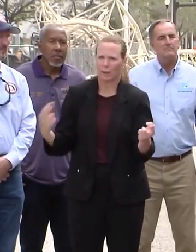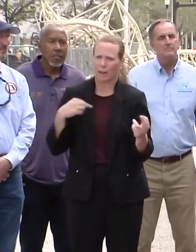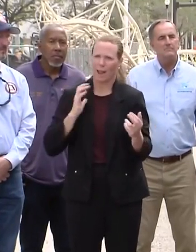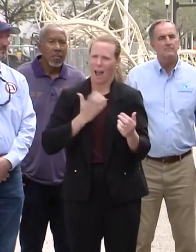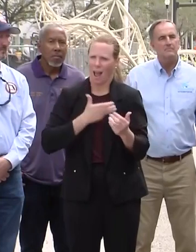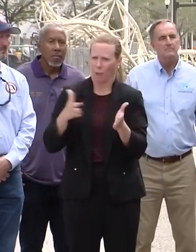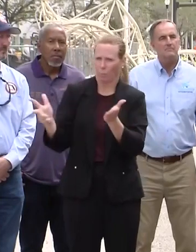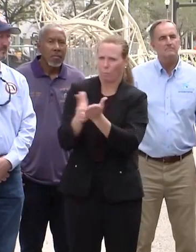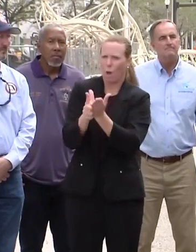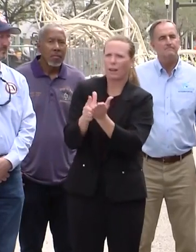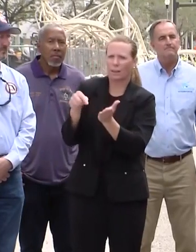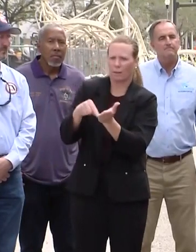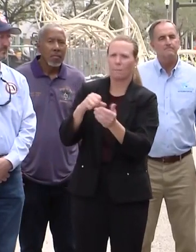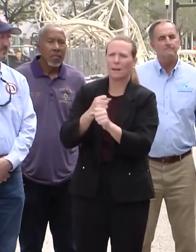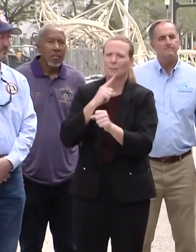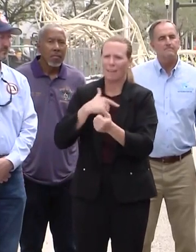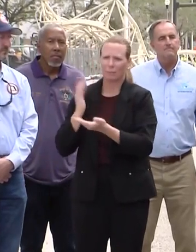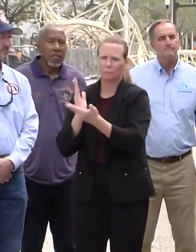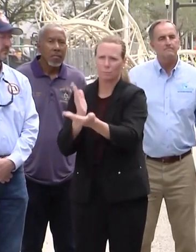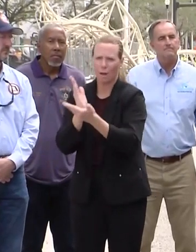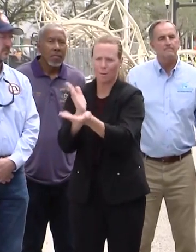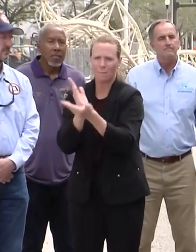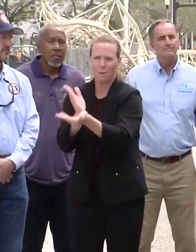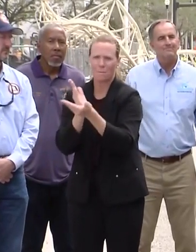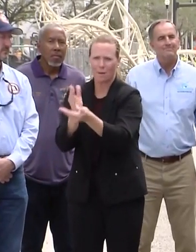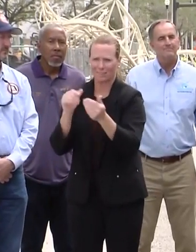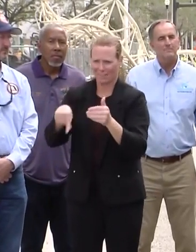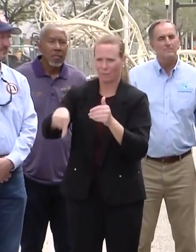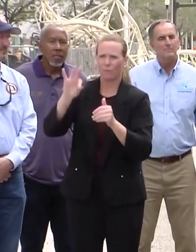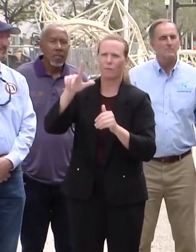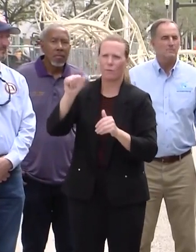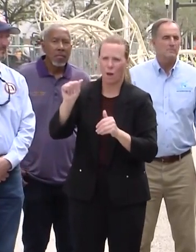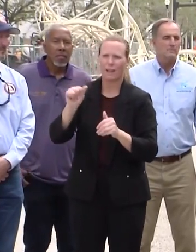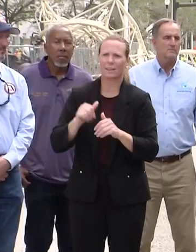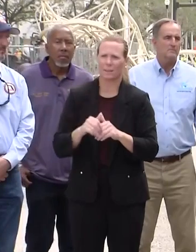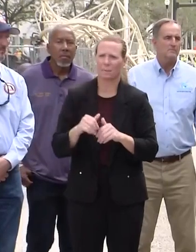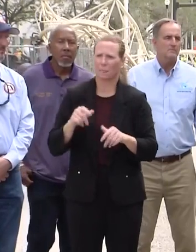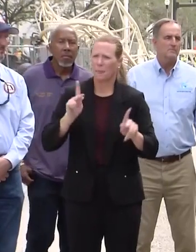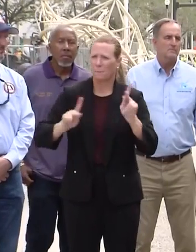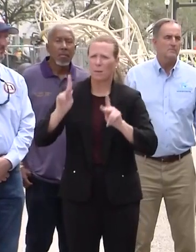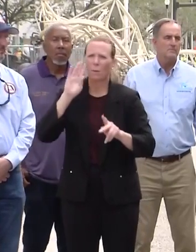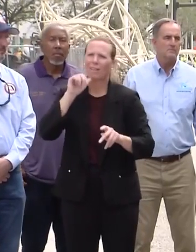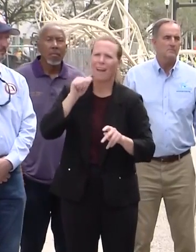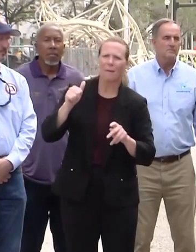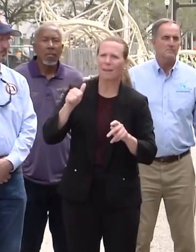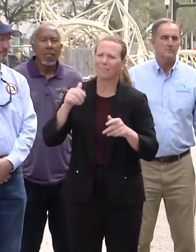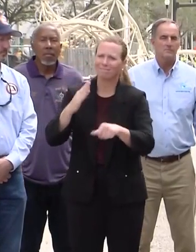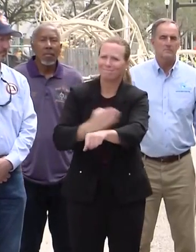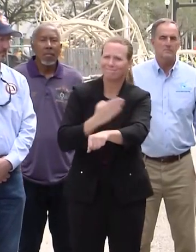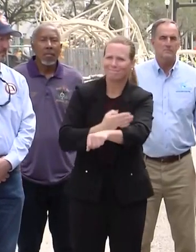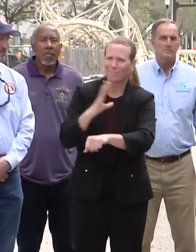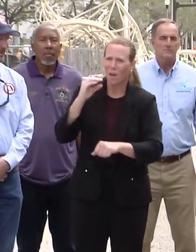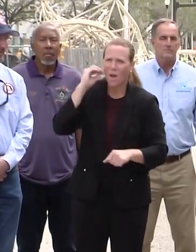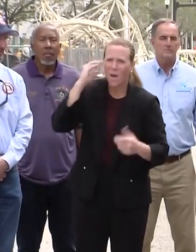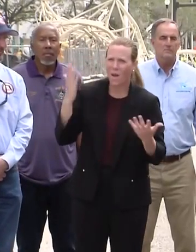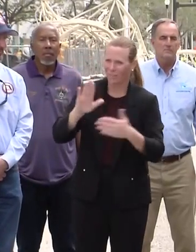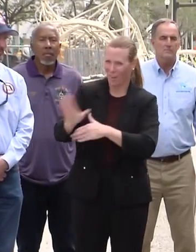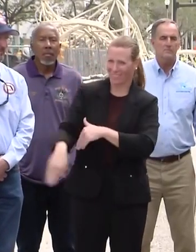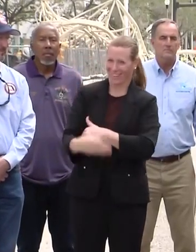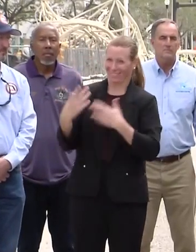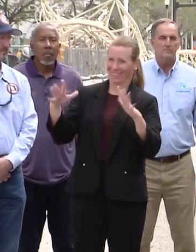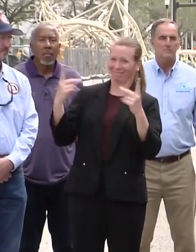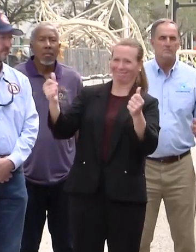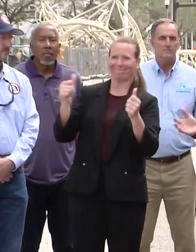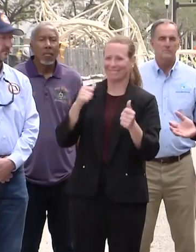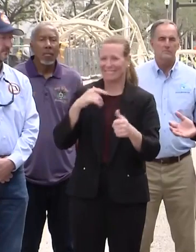in to the state of Florida. This stuff is not people aren't going to be able to rehab their homes, you know, overnight. It's going to take